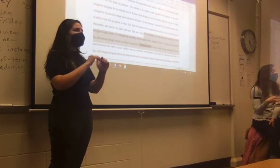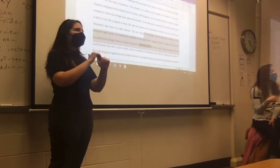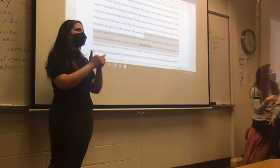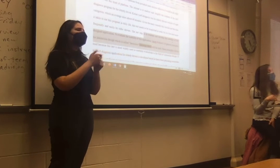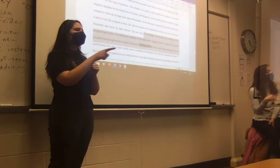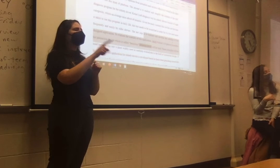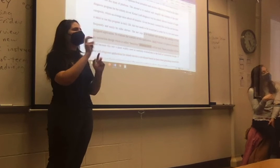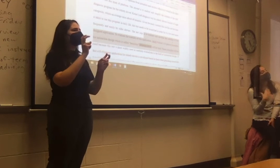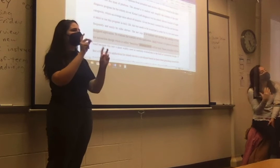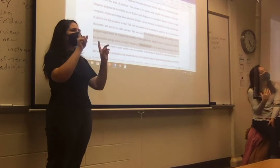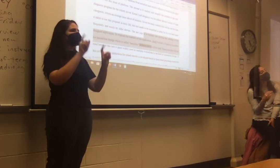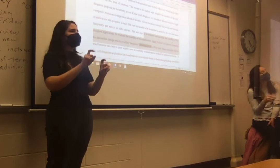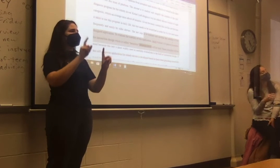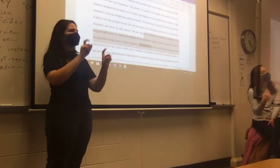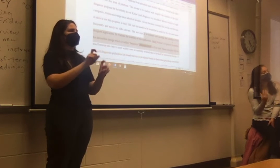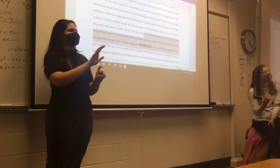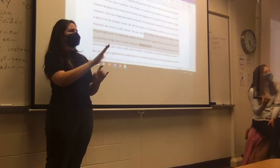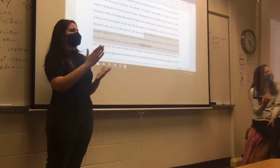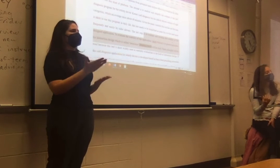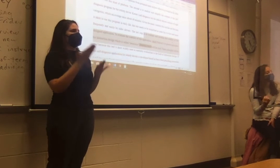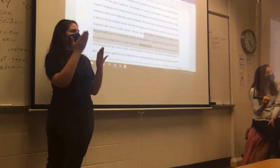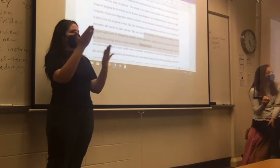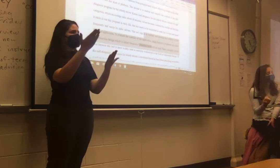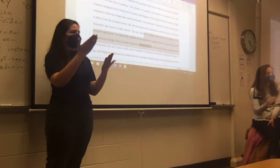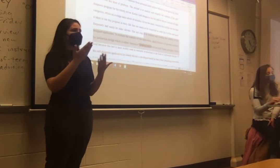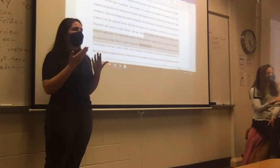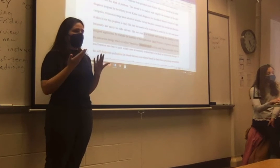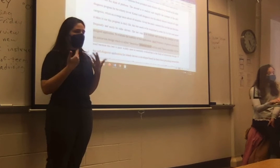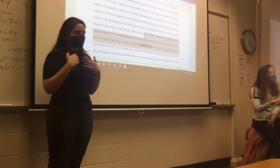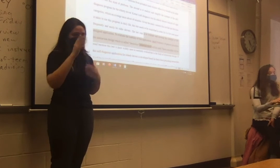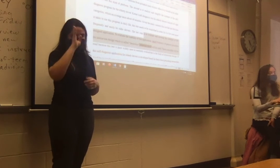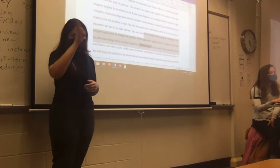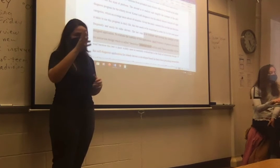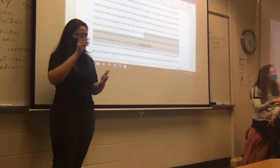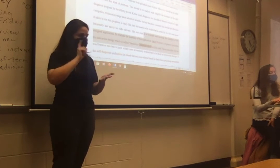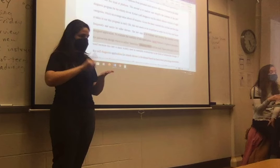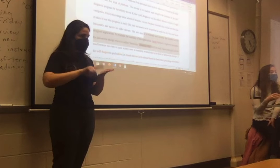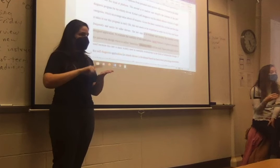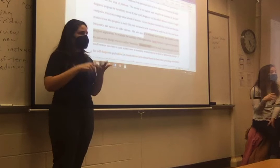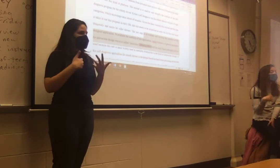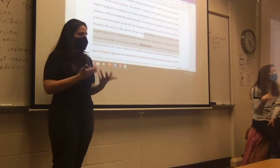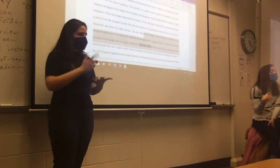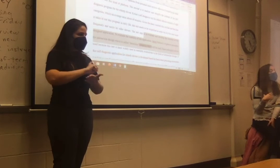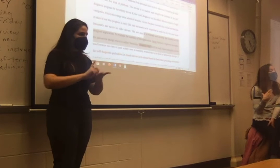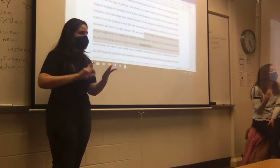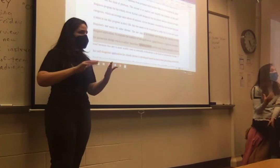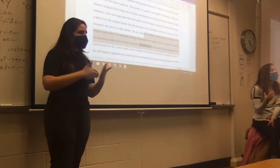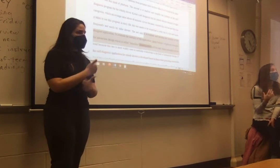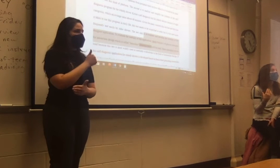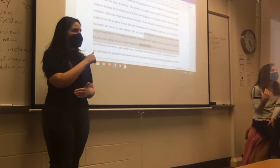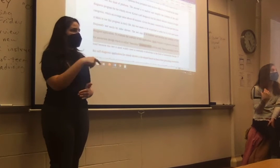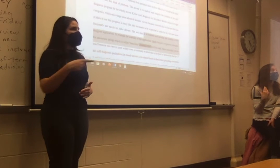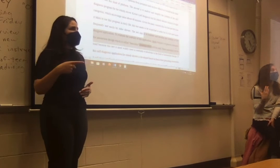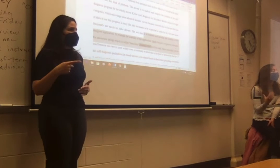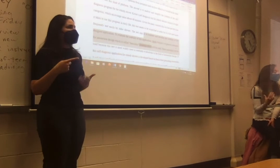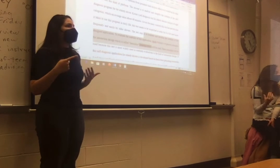his proposal is to design this application, and he's saying at the end, I'm going to evaluate